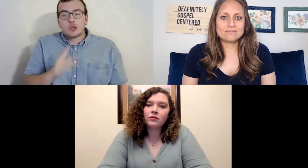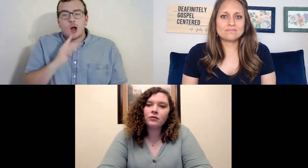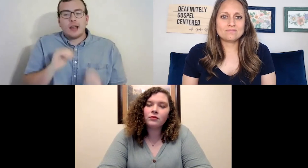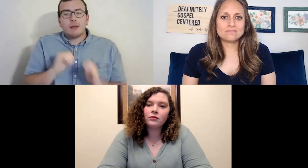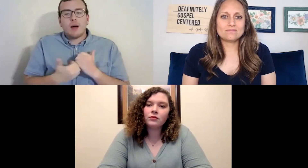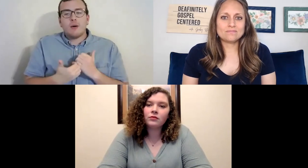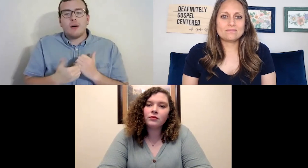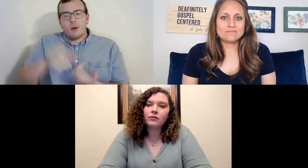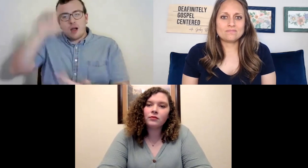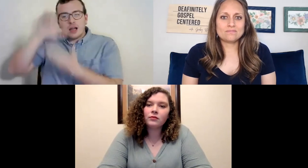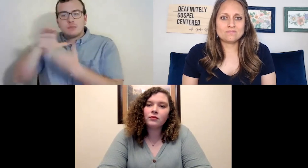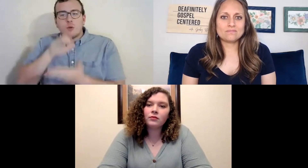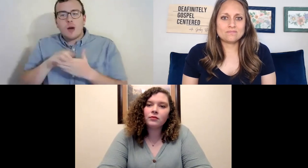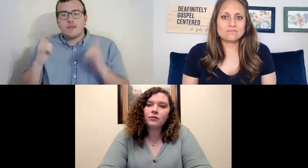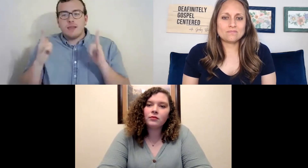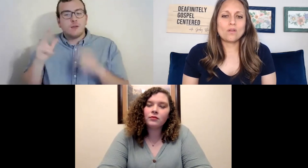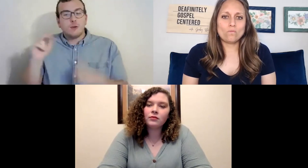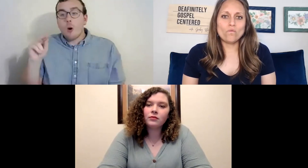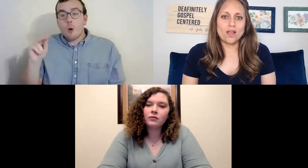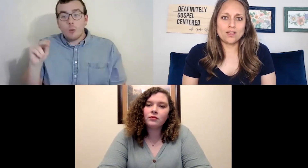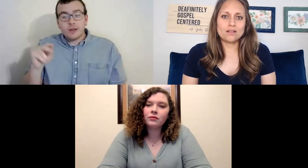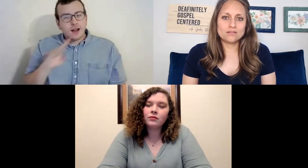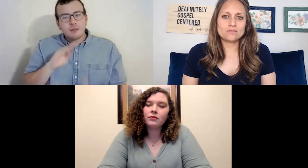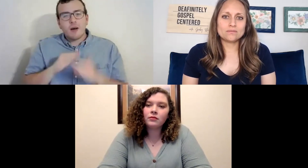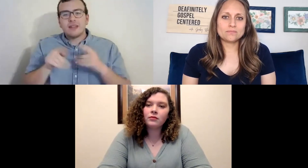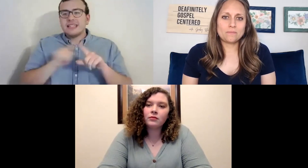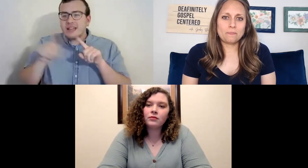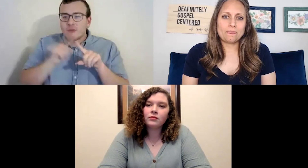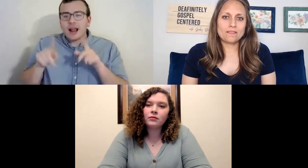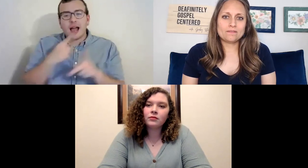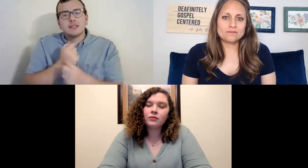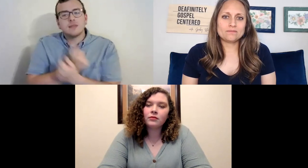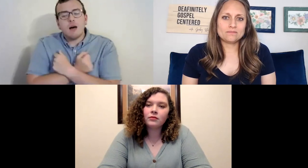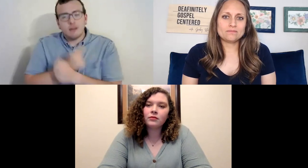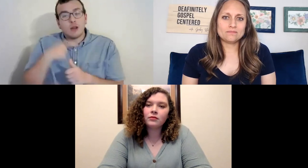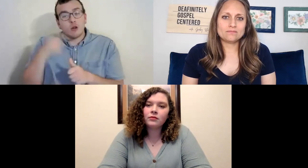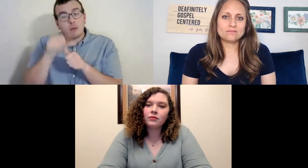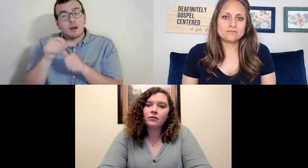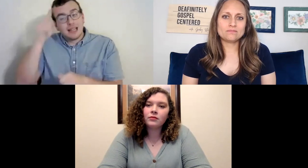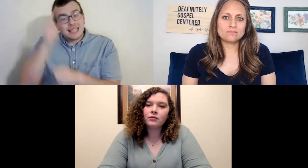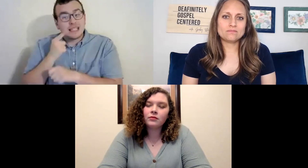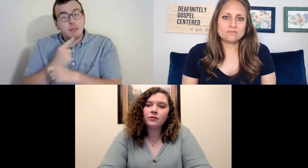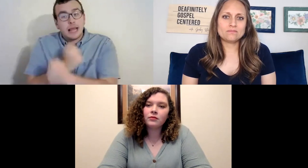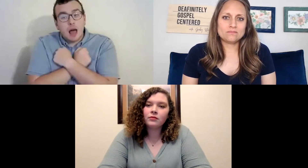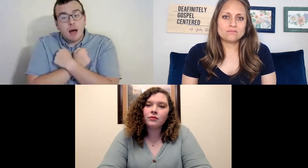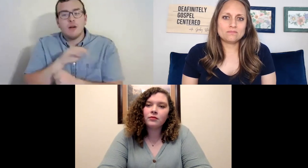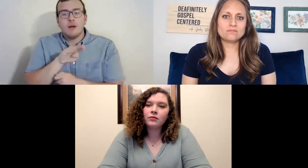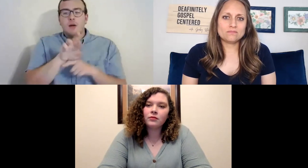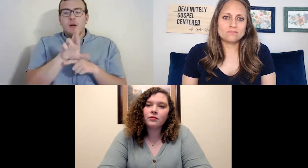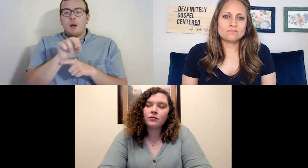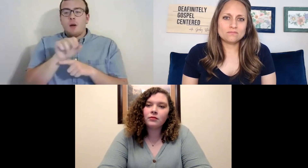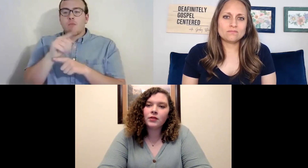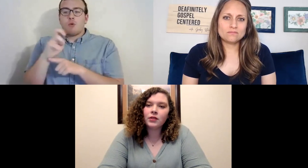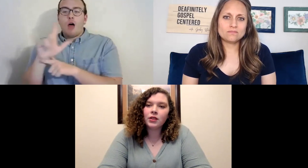different types of love. Remember, there is a sibling love, and then there's a brotherly love as well. So that's one thing to keep in